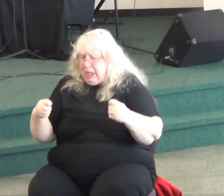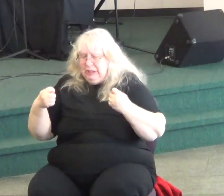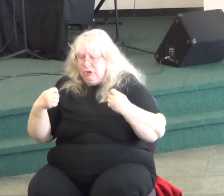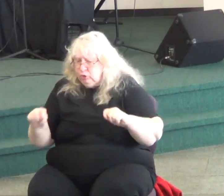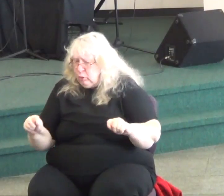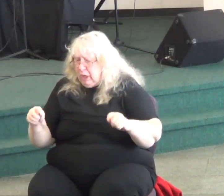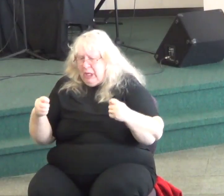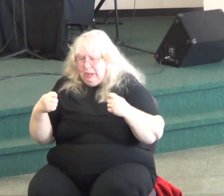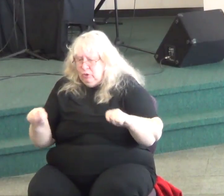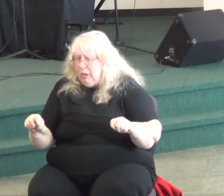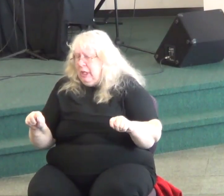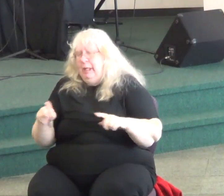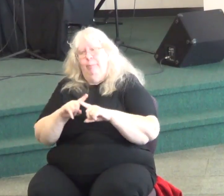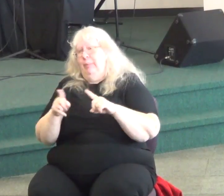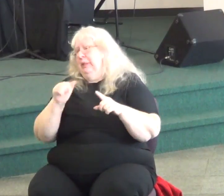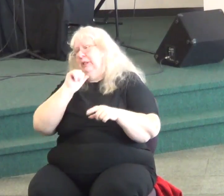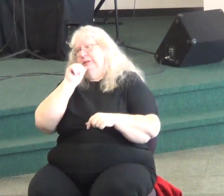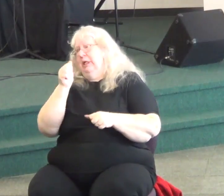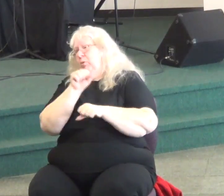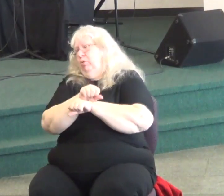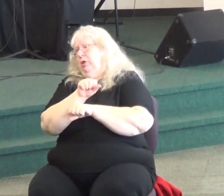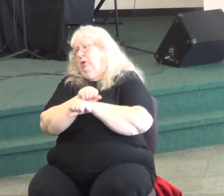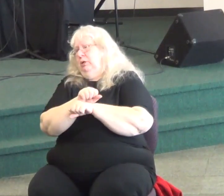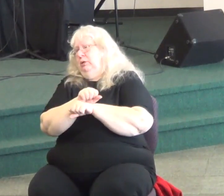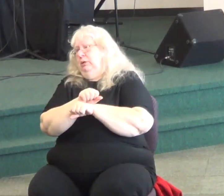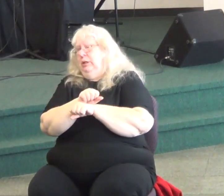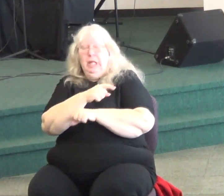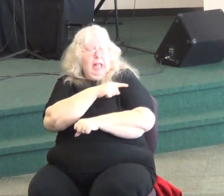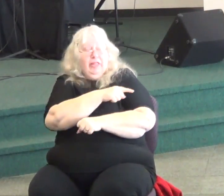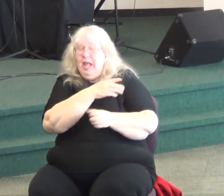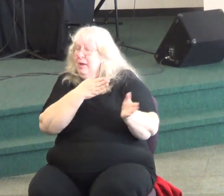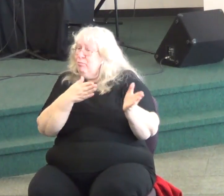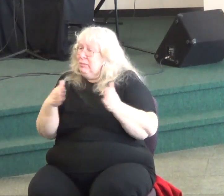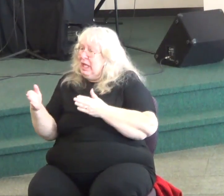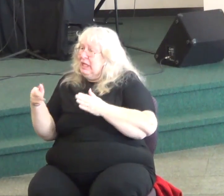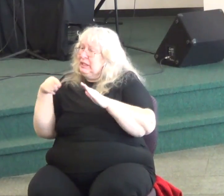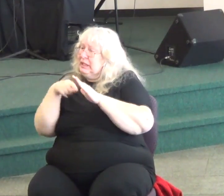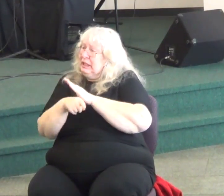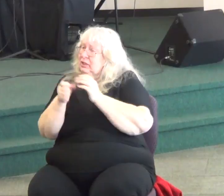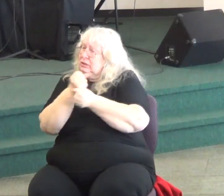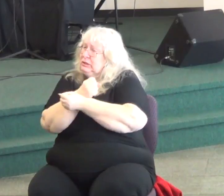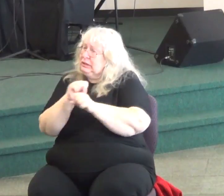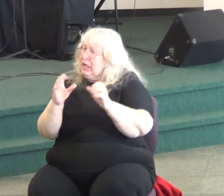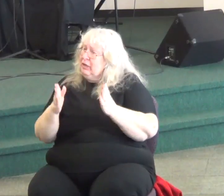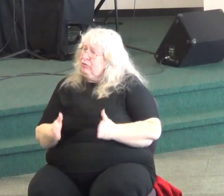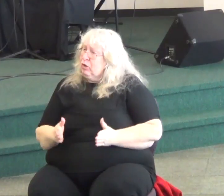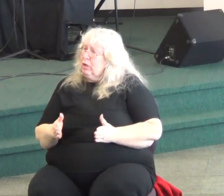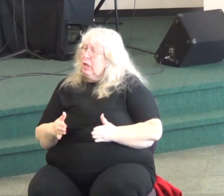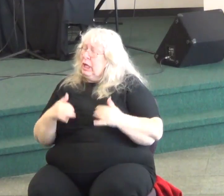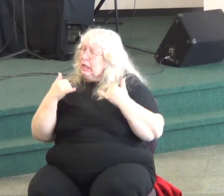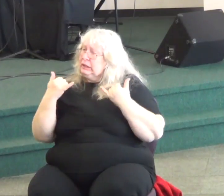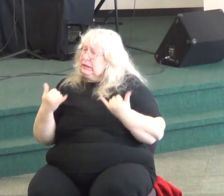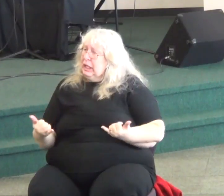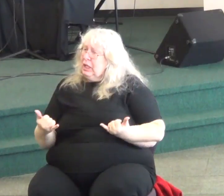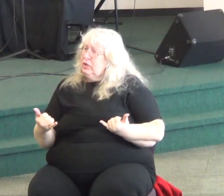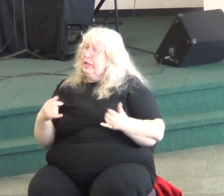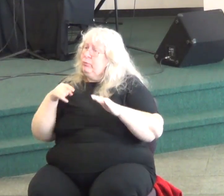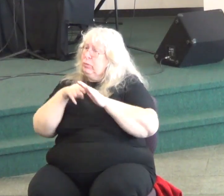work. Instead, they plan to kill our Savior, and now they want to kill Lazarus because Lazarus is